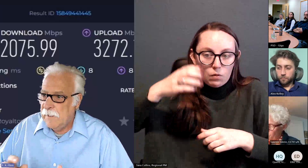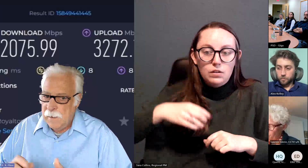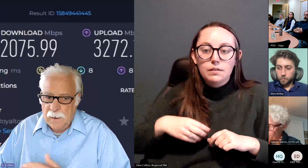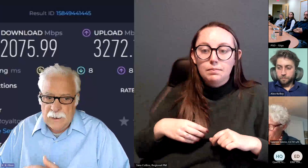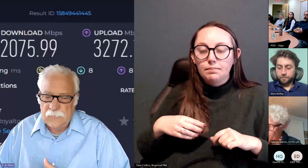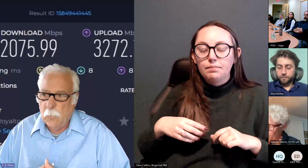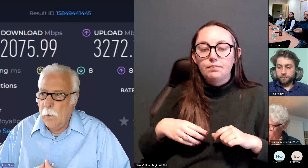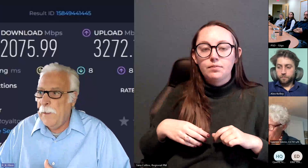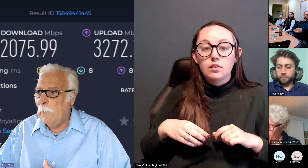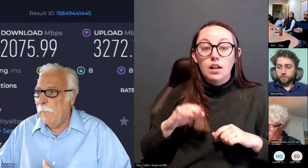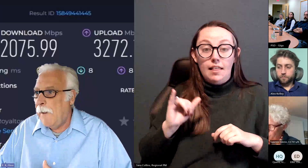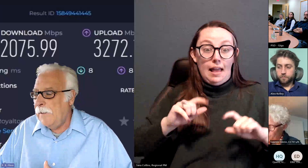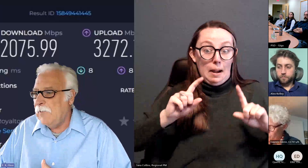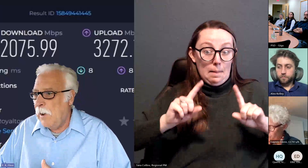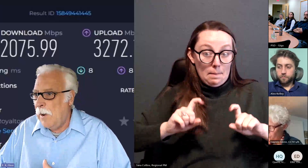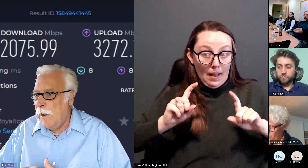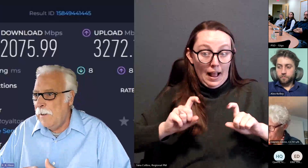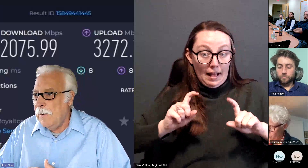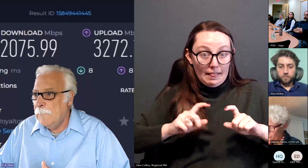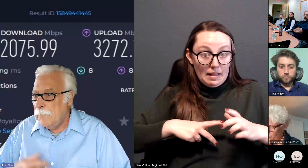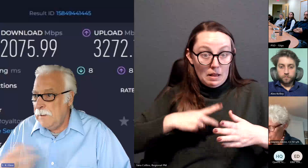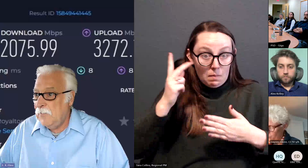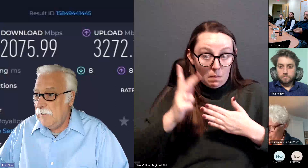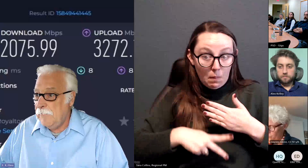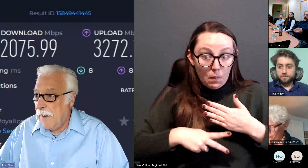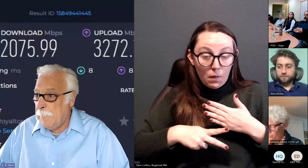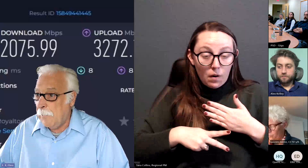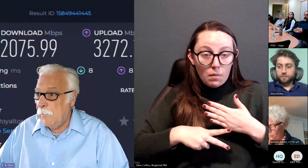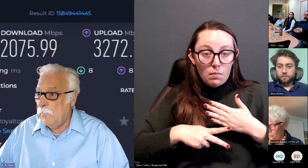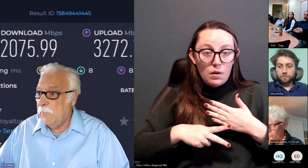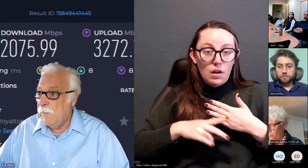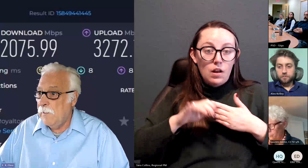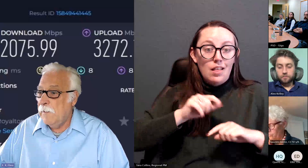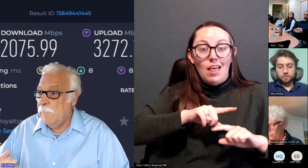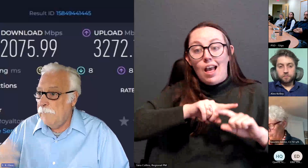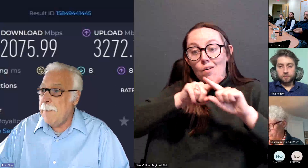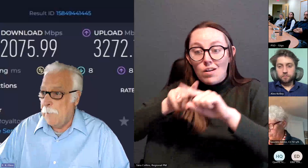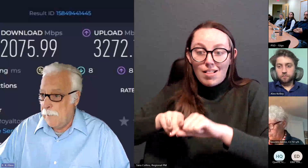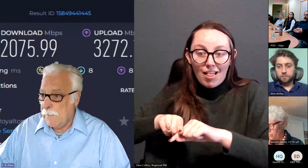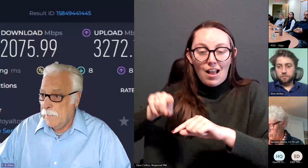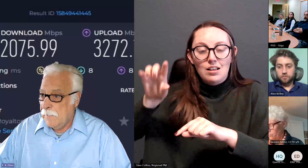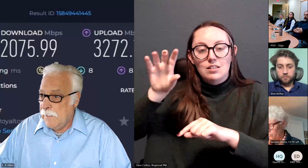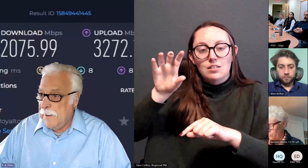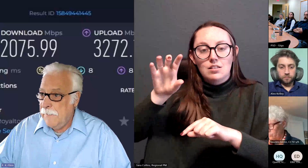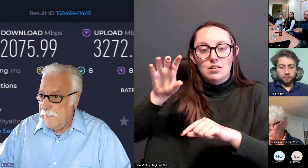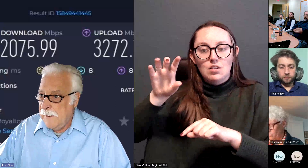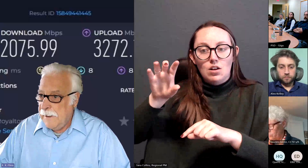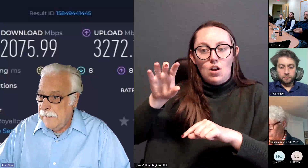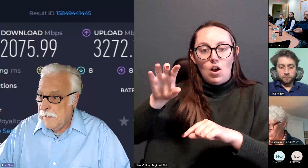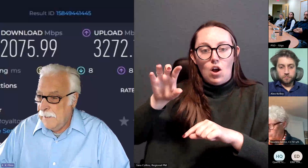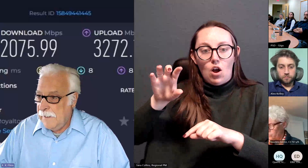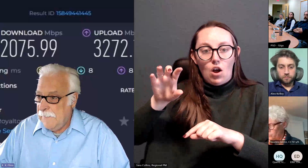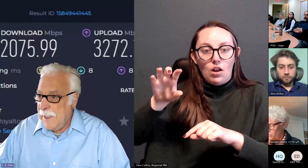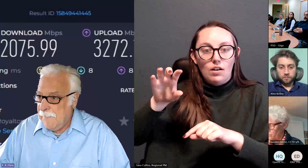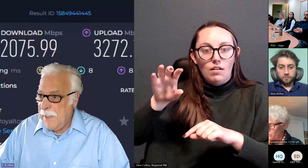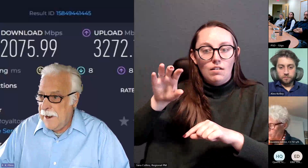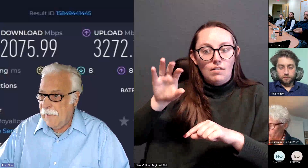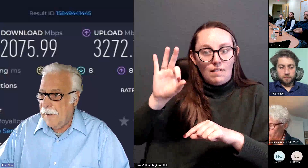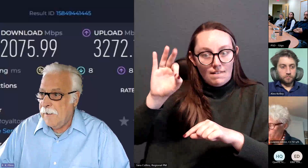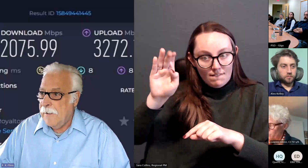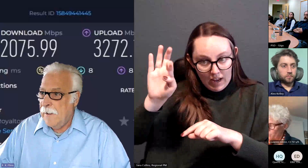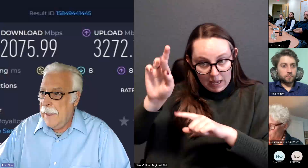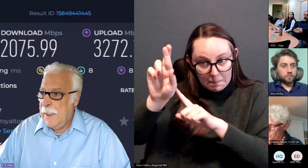project is one that relies on EC Fiber's fiber in